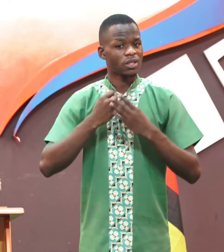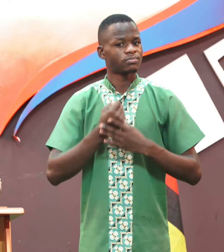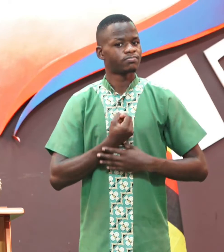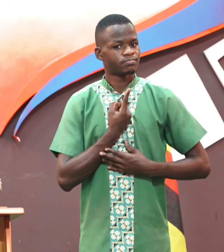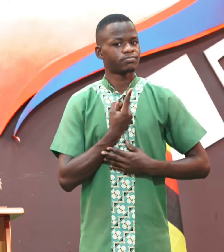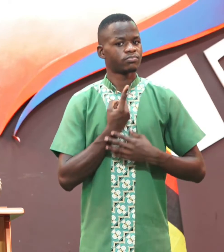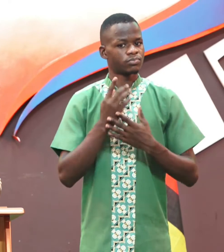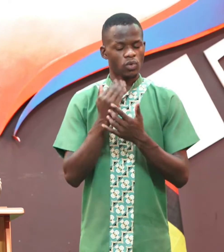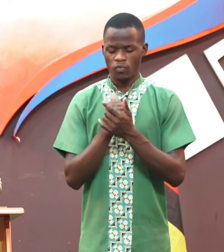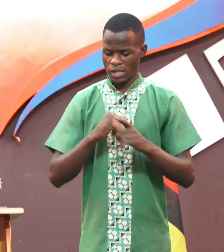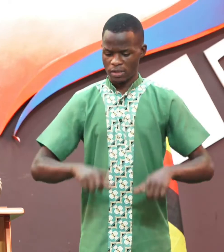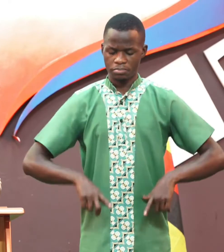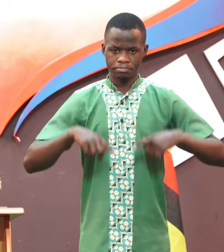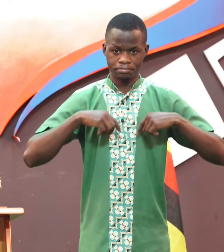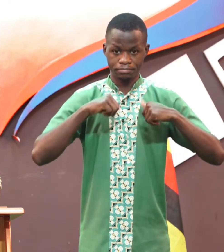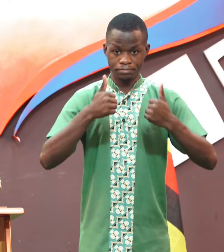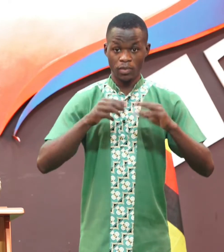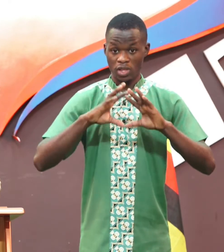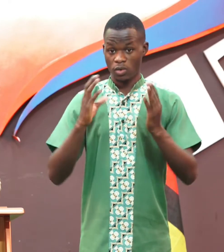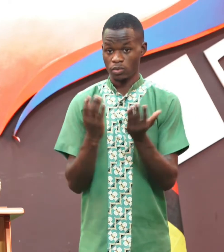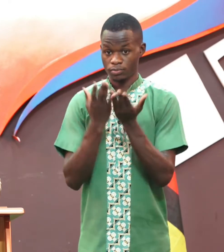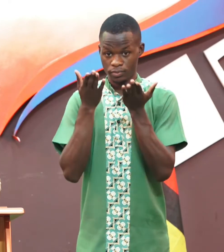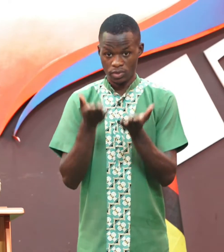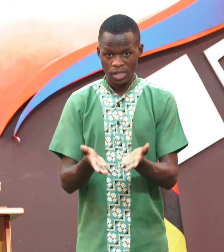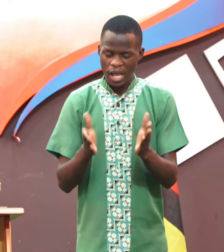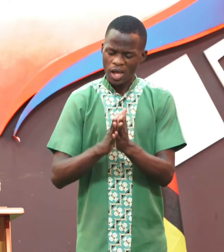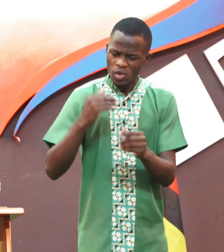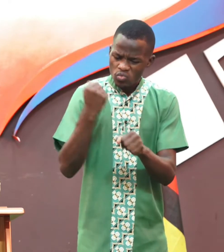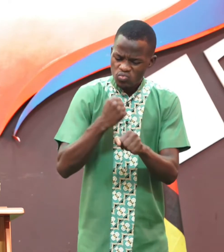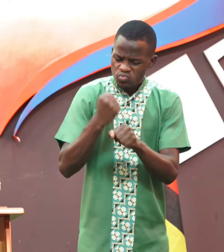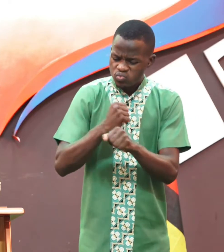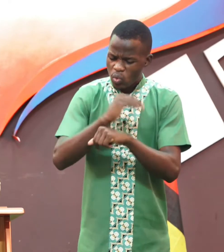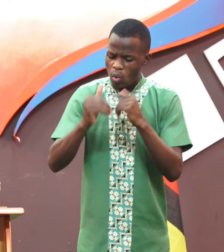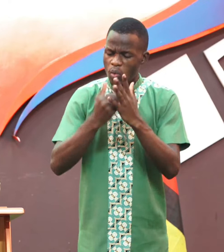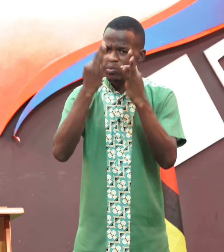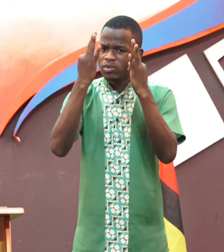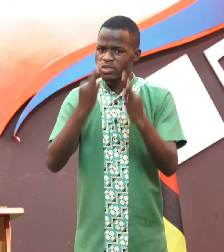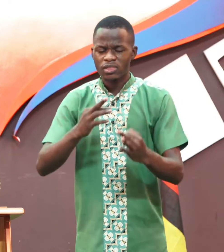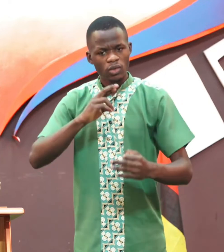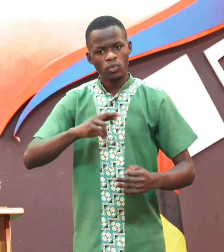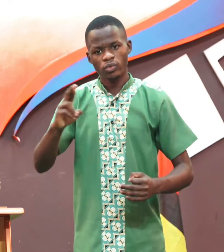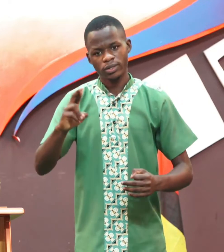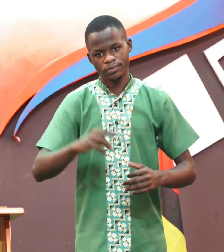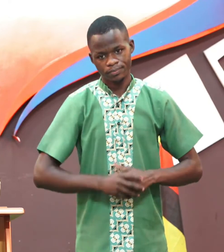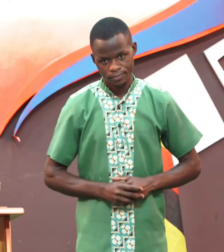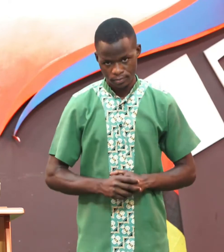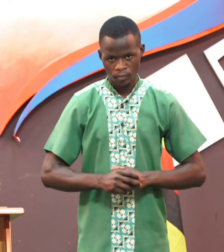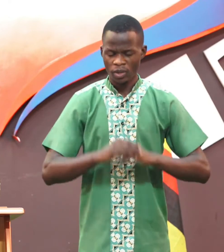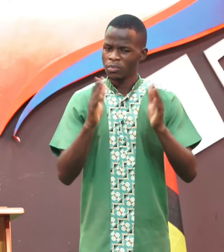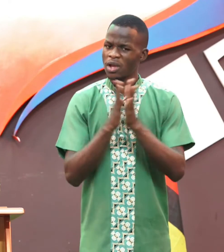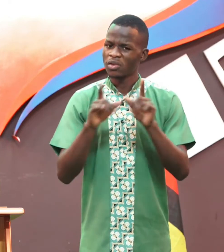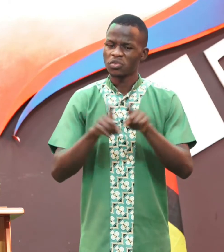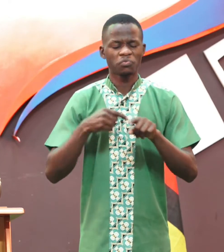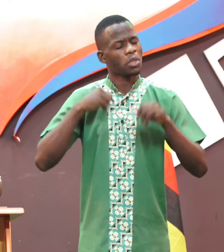us opportunity to be alive here. To put right what is not yet right within